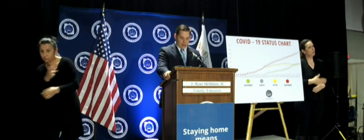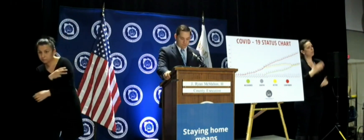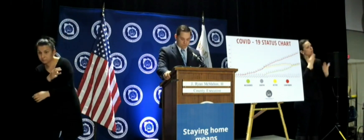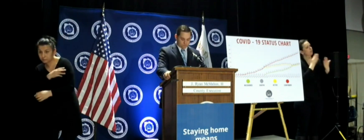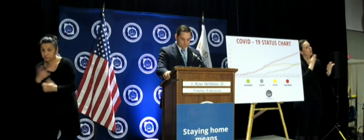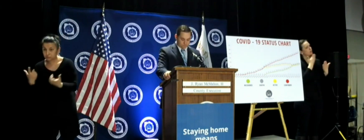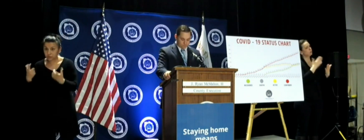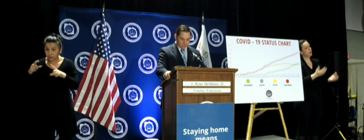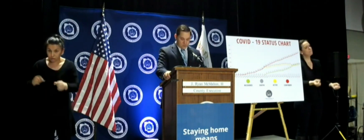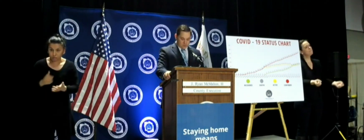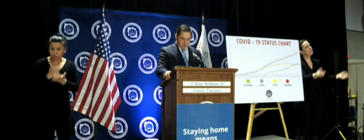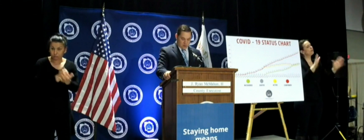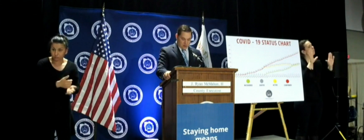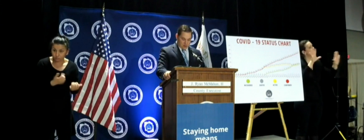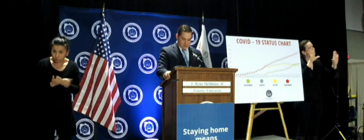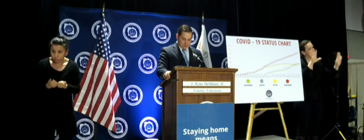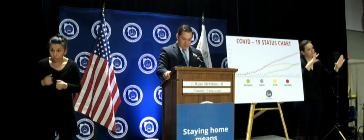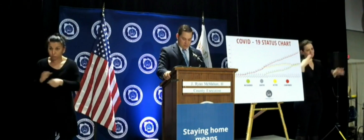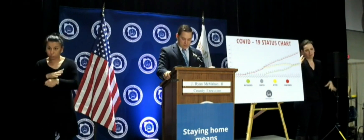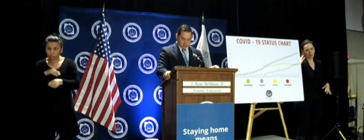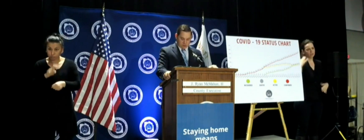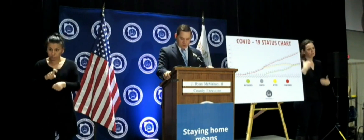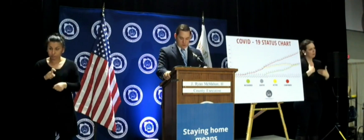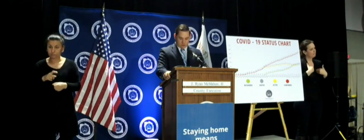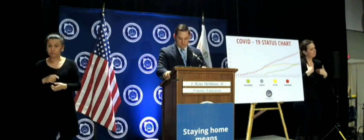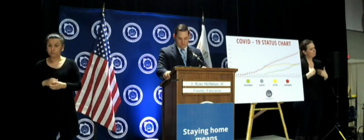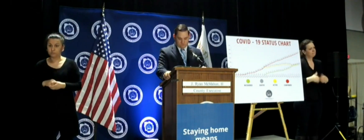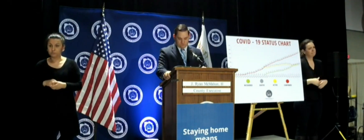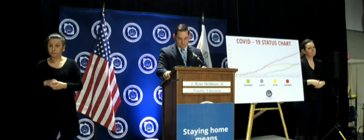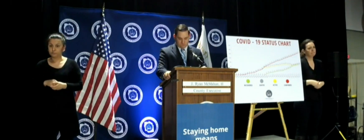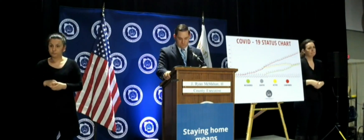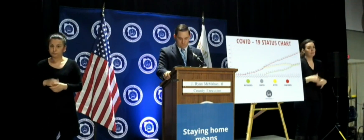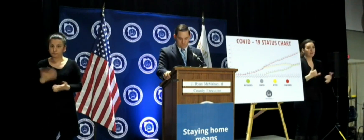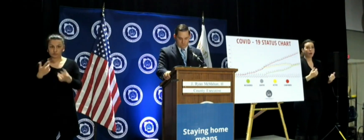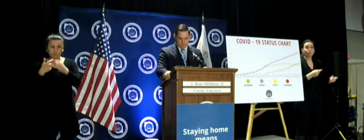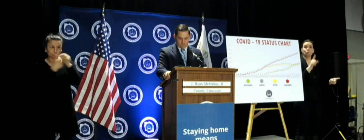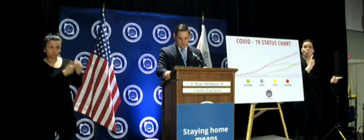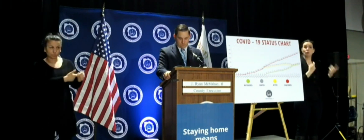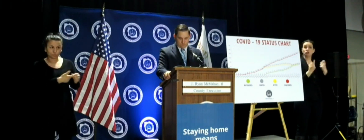for that. Saying that, we'll take some questions.